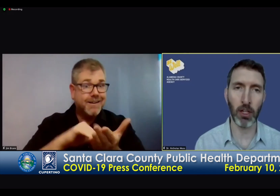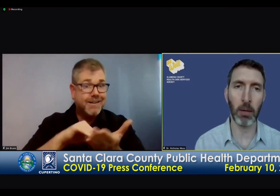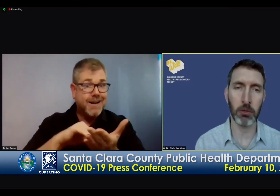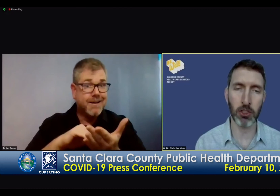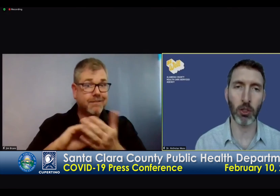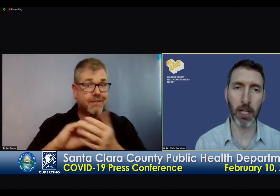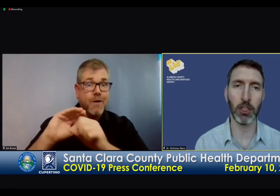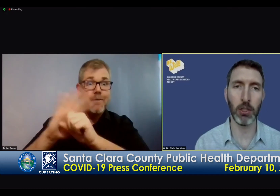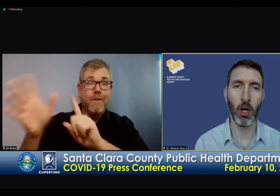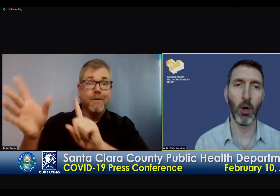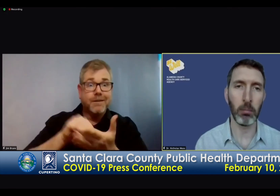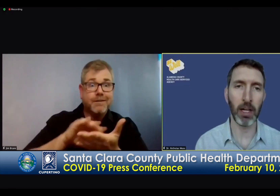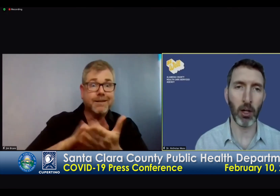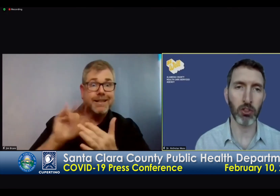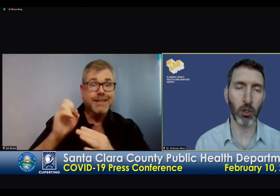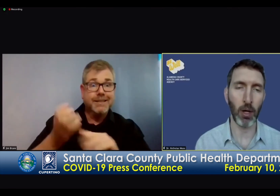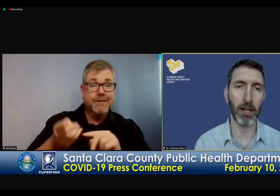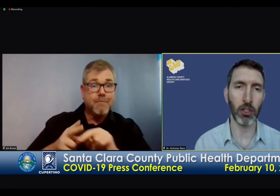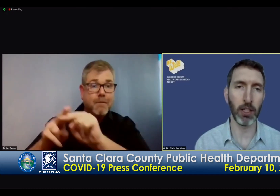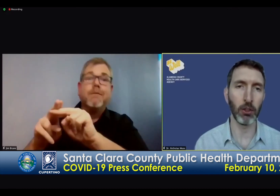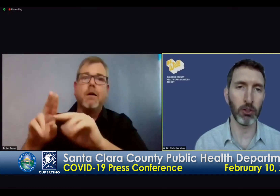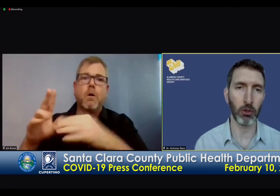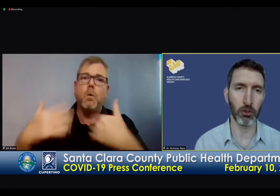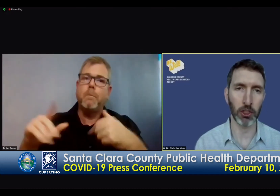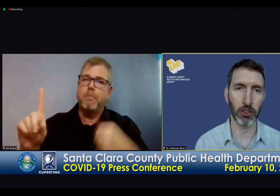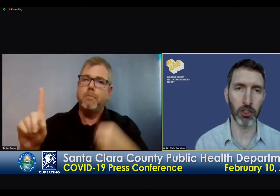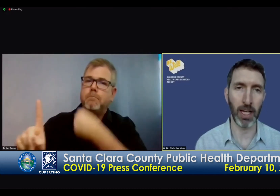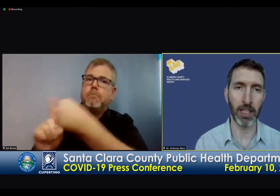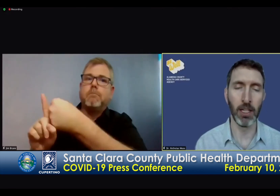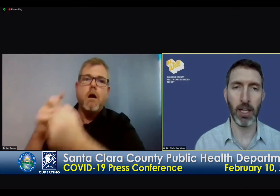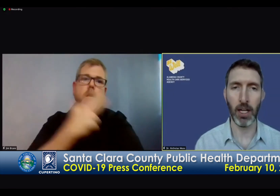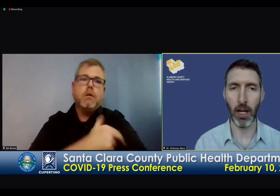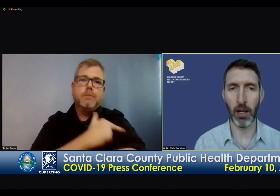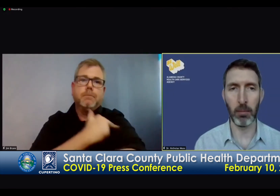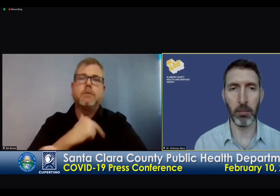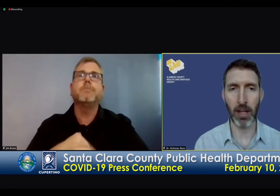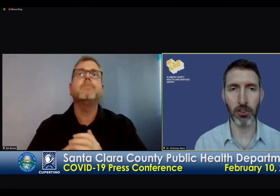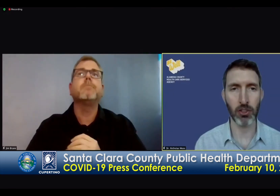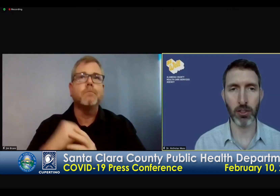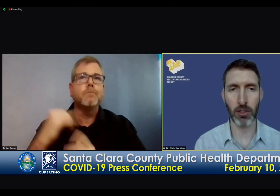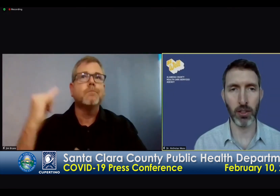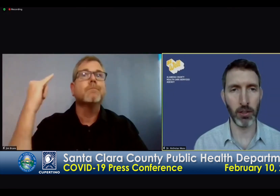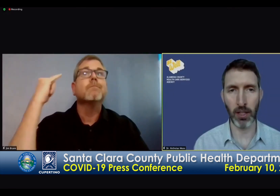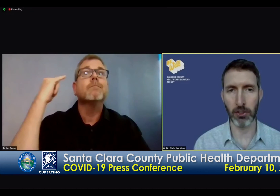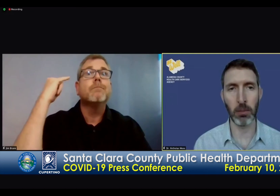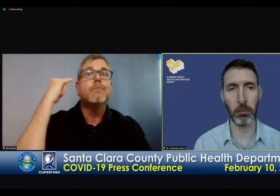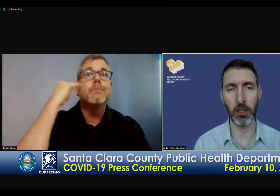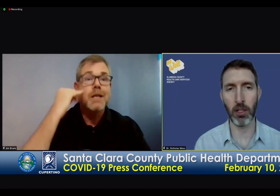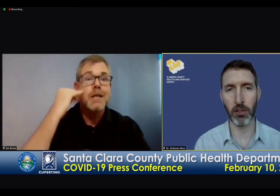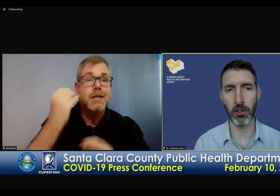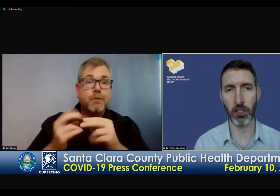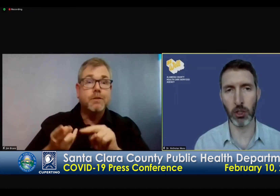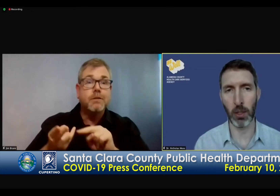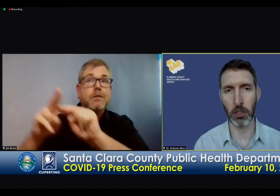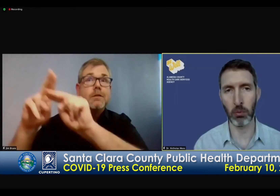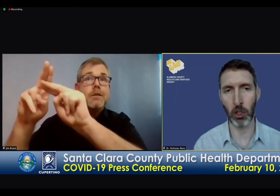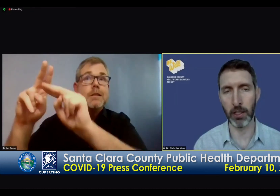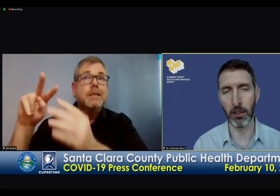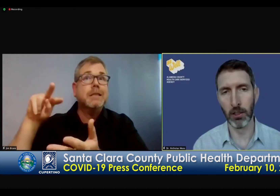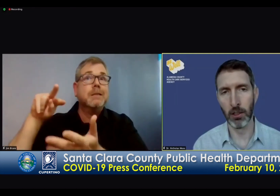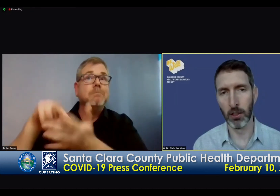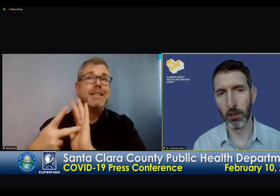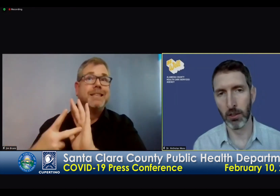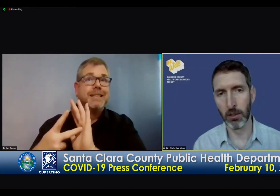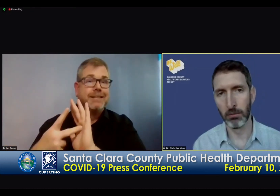the opposite direction, we might also have to increase restrictions again. That's simply the situation we're in.